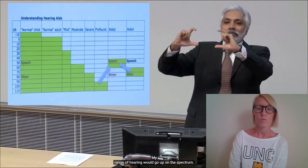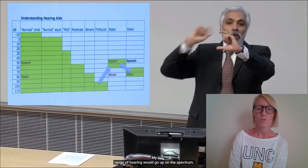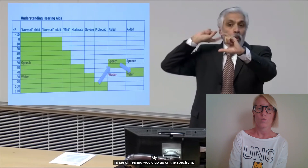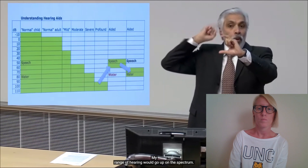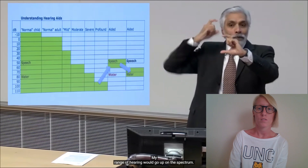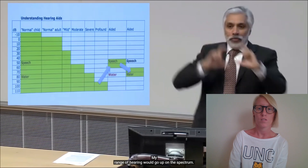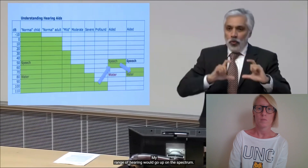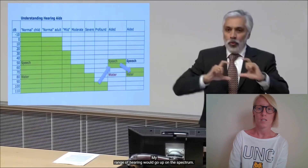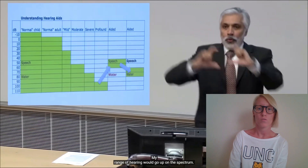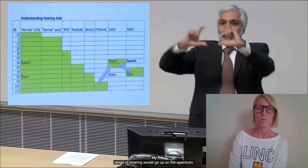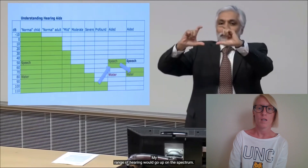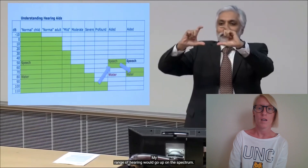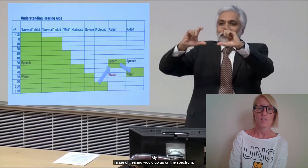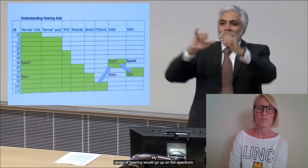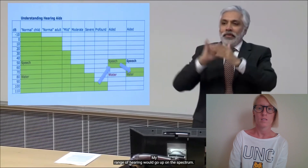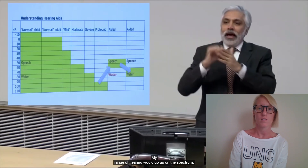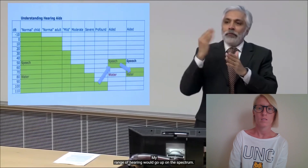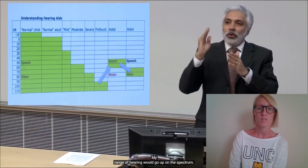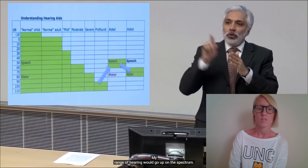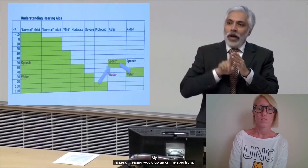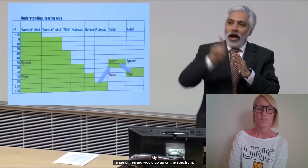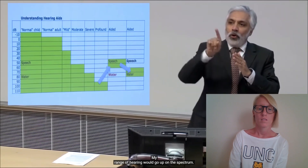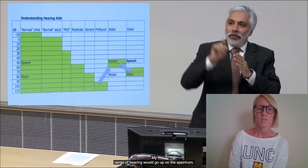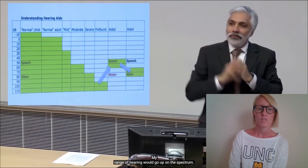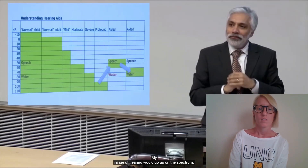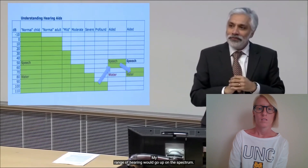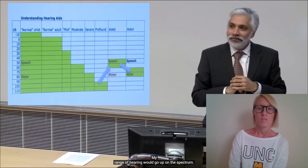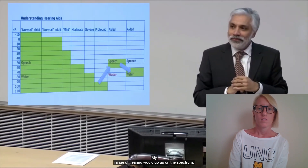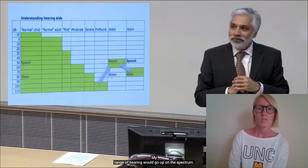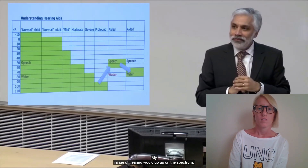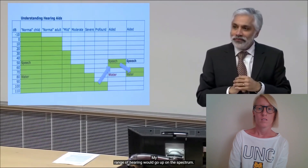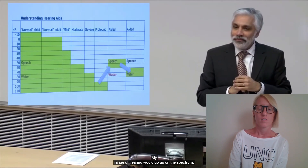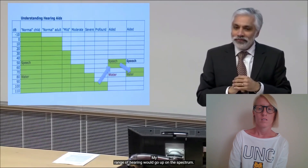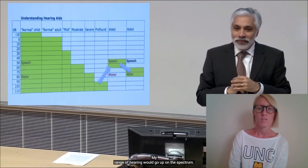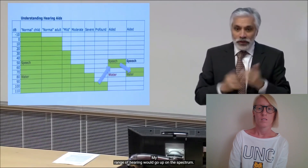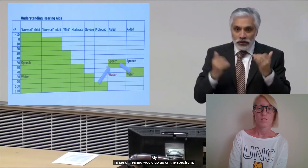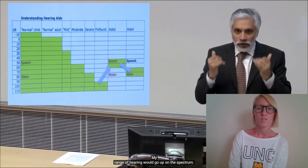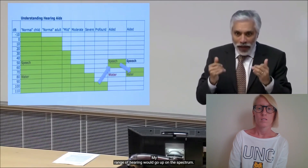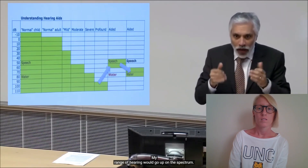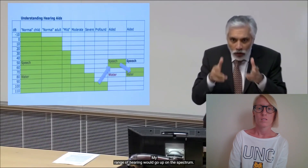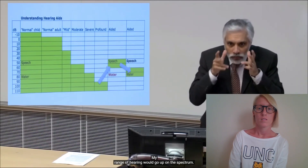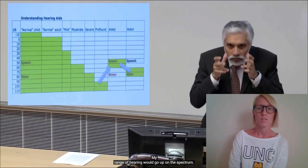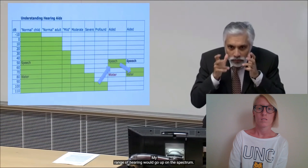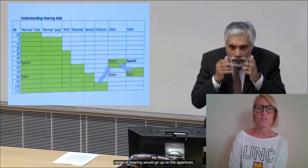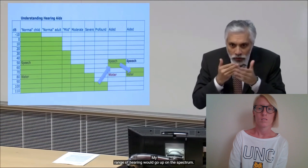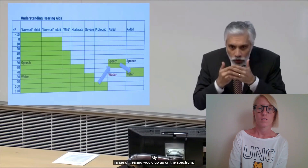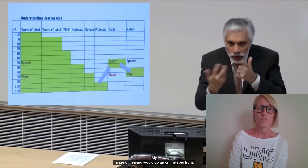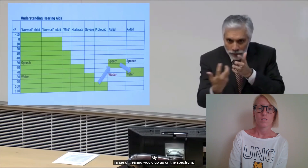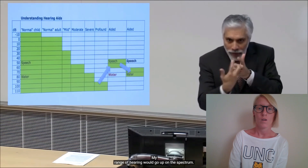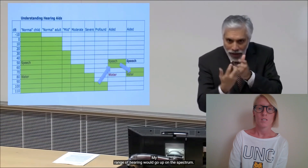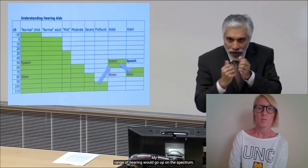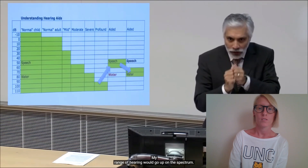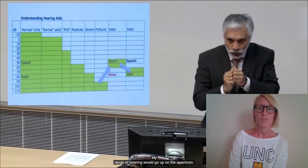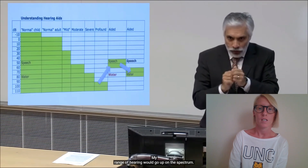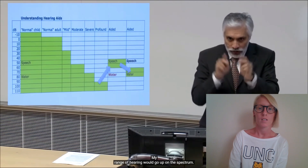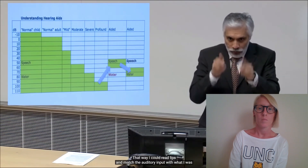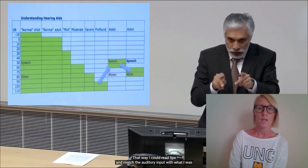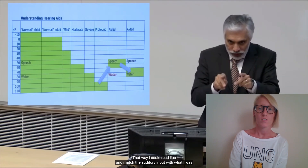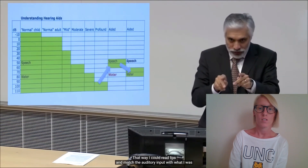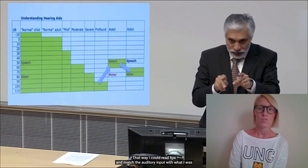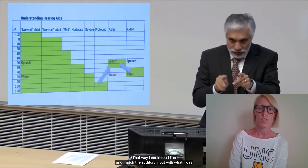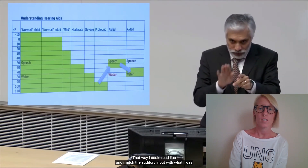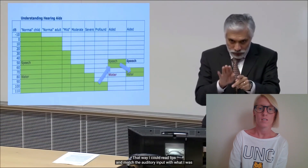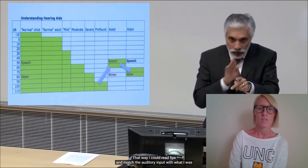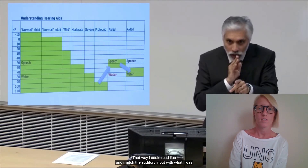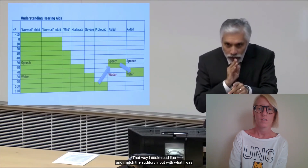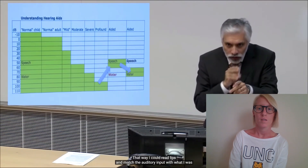range in hearing would go up. My range of hearing would go up on the spectrum. I was able to take that way I